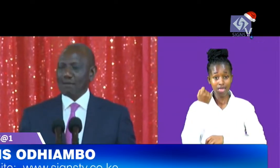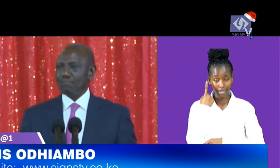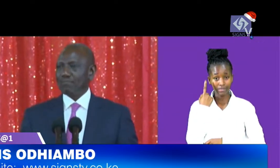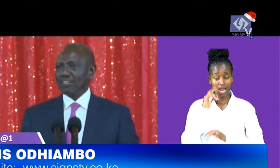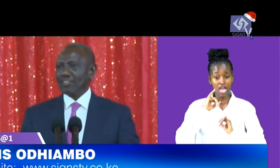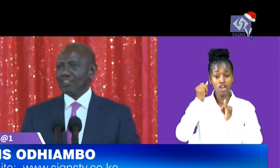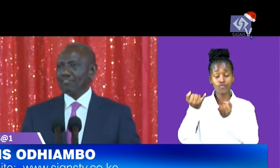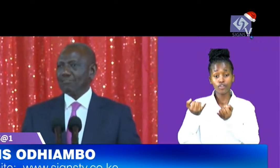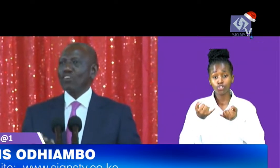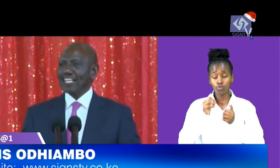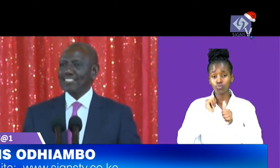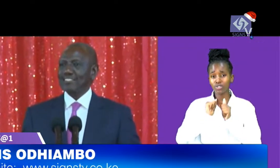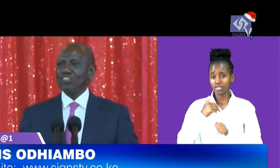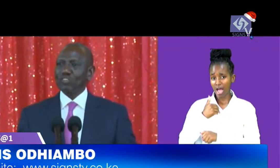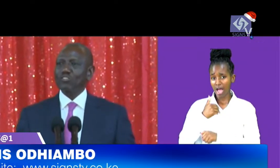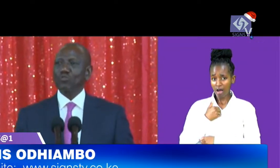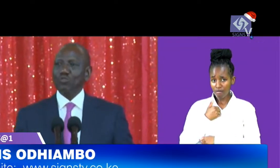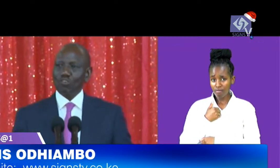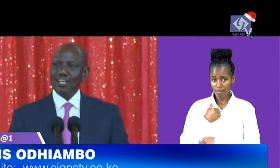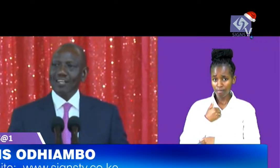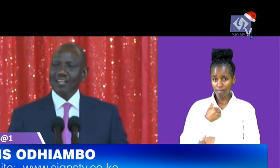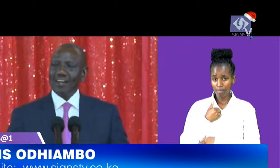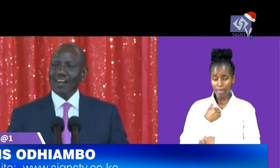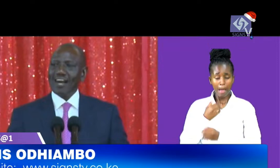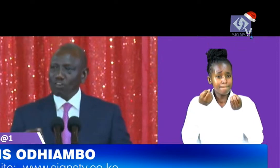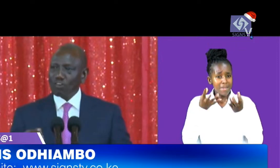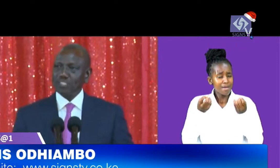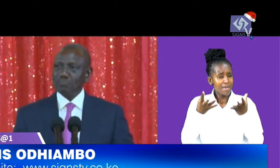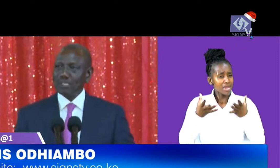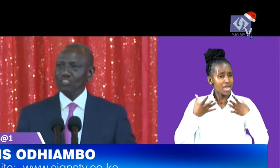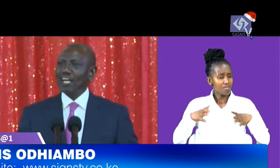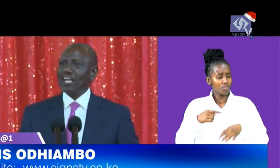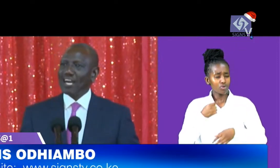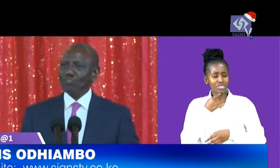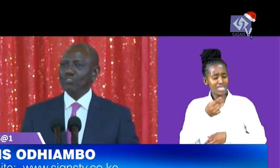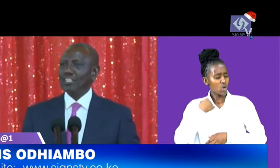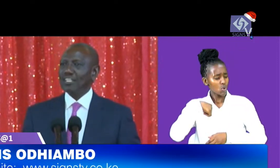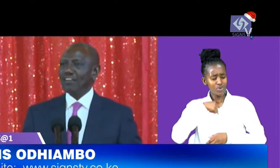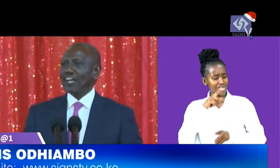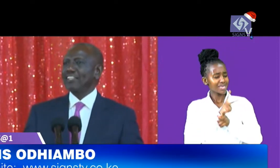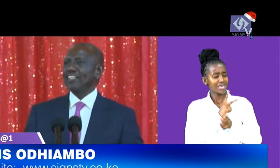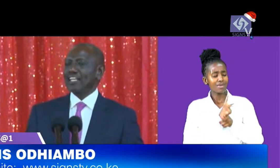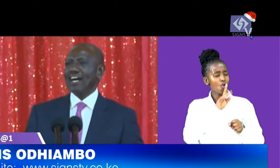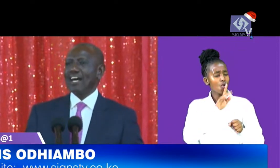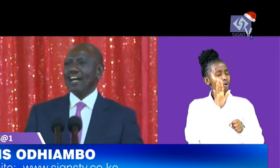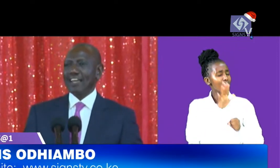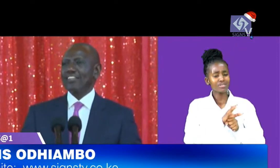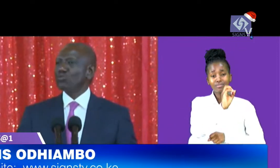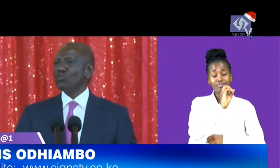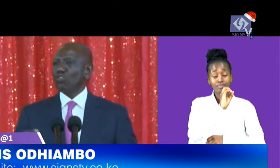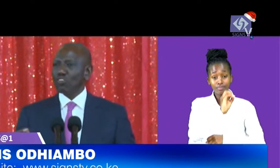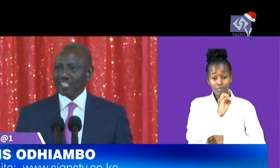some for us not to honor our commitment on account that they are either too